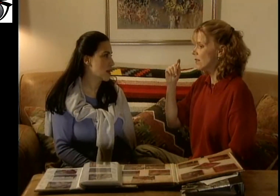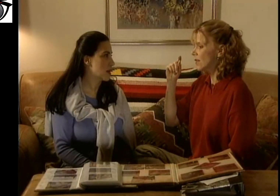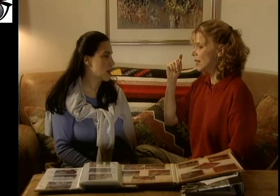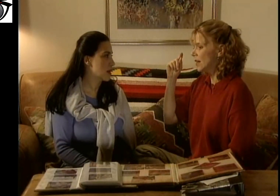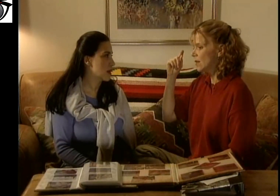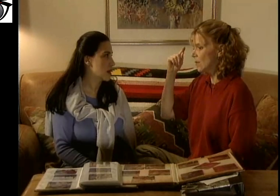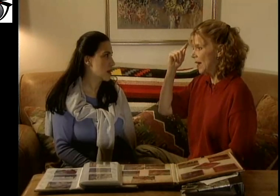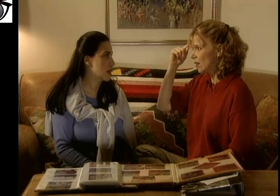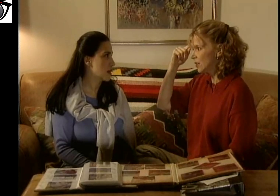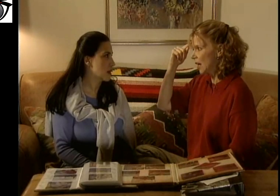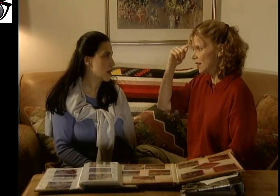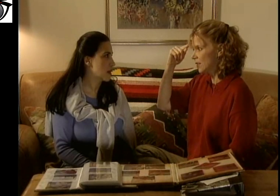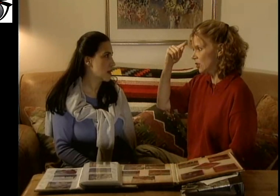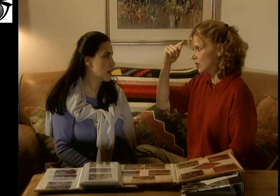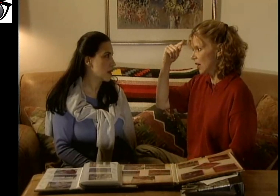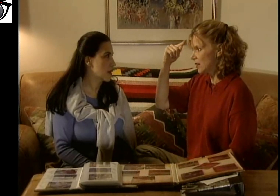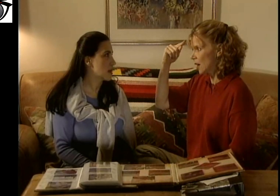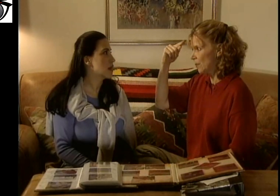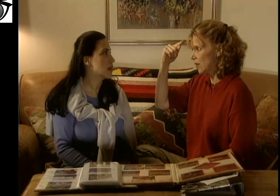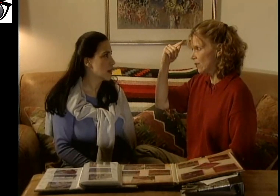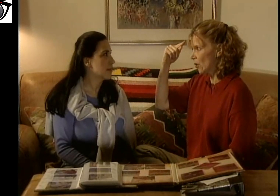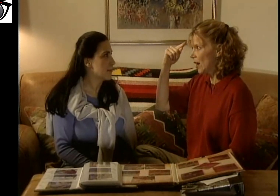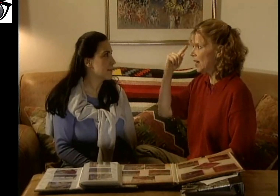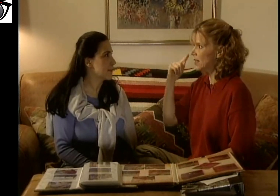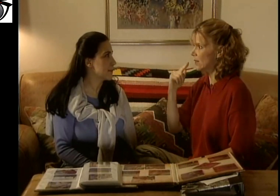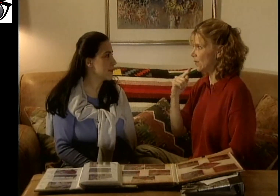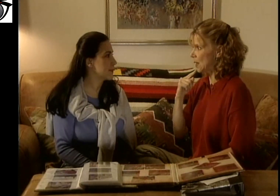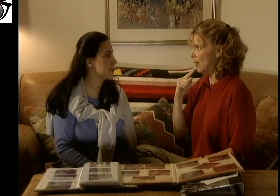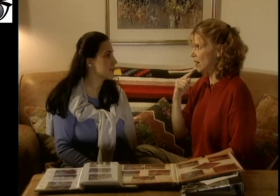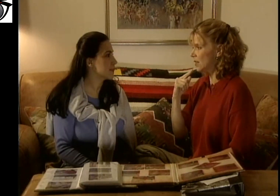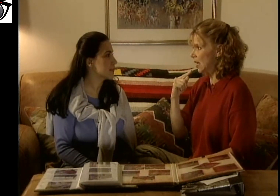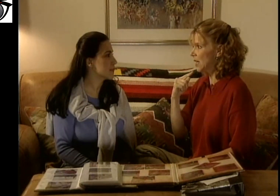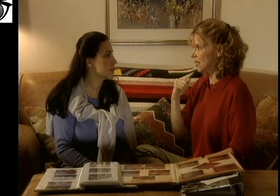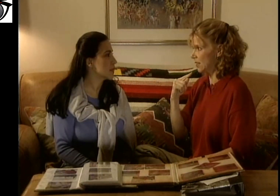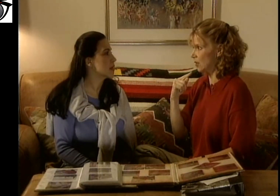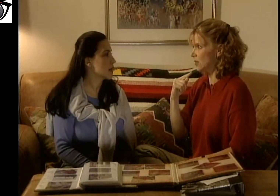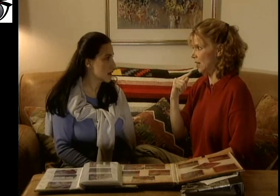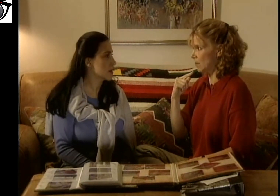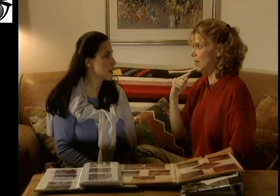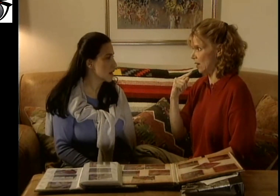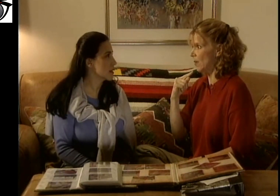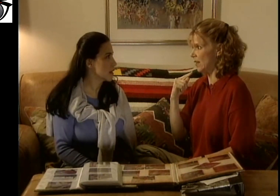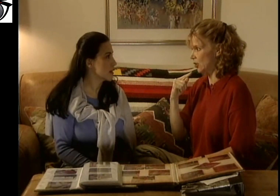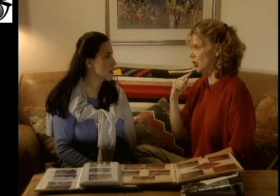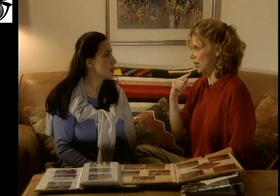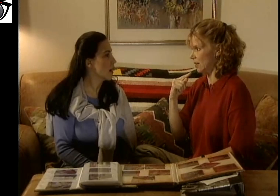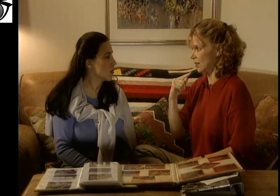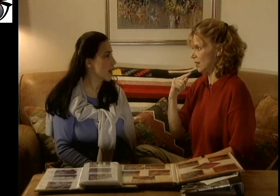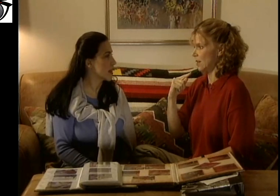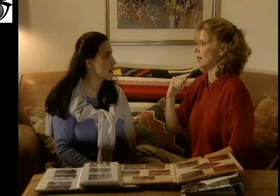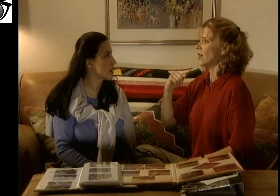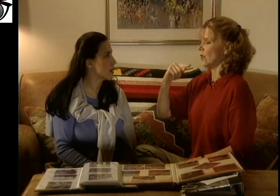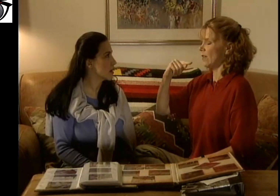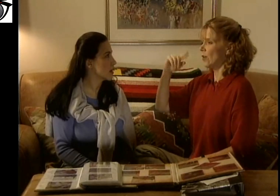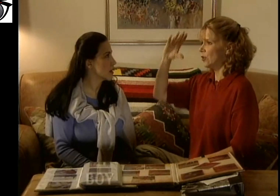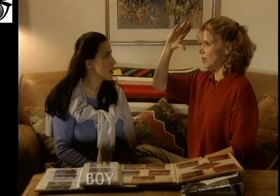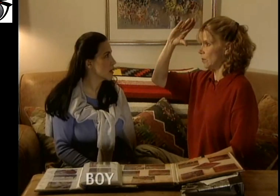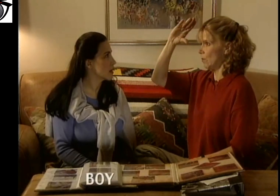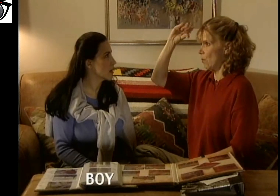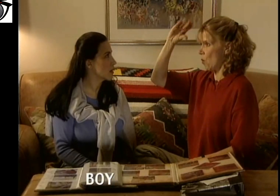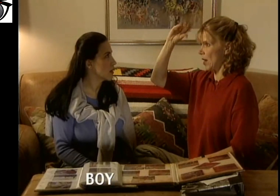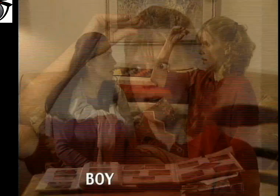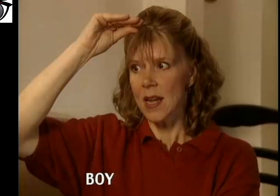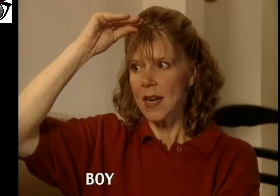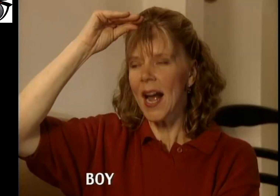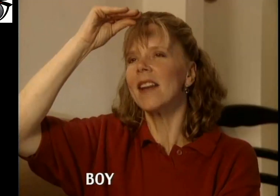but the male sign is still signed up by the forehead, and the female sign is still done down by the chin. Okay. Okay, first